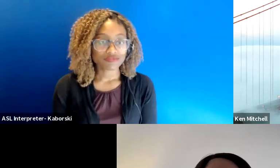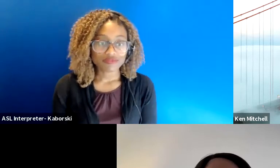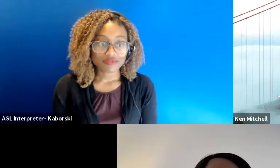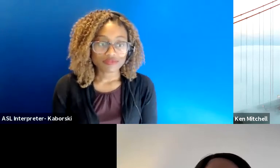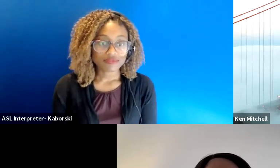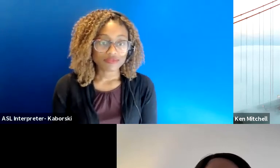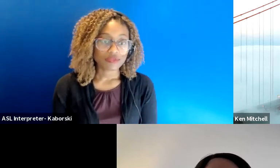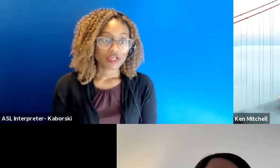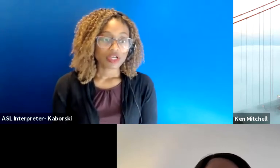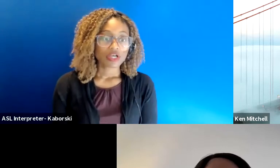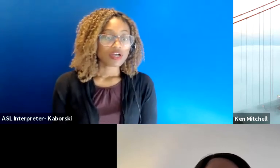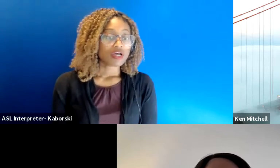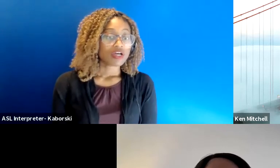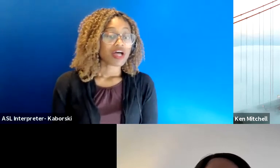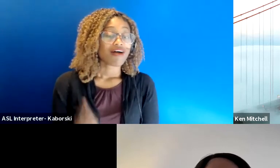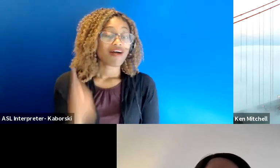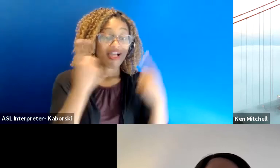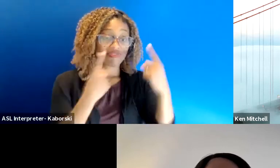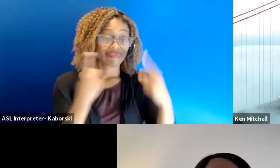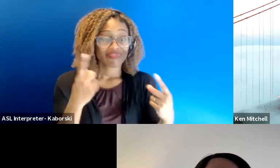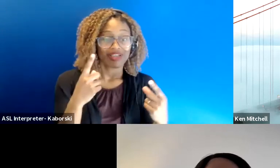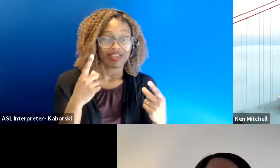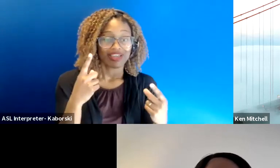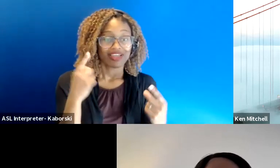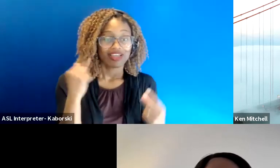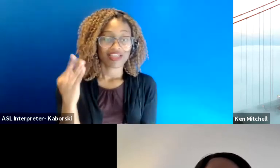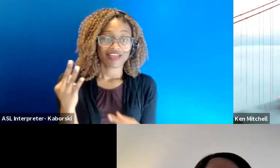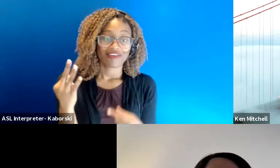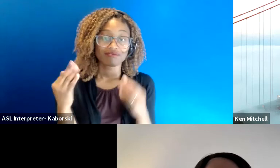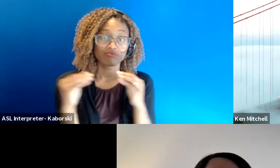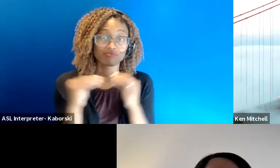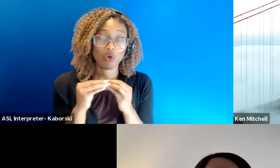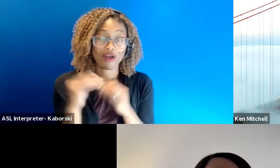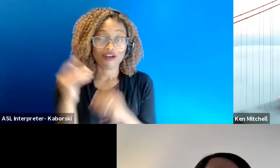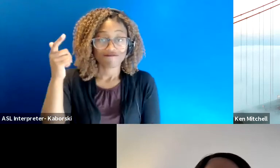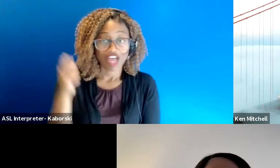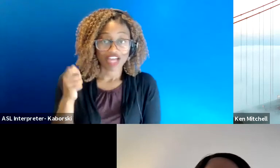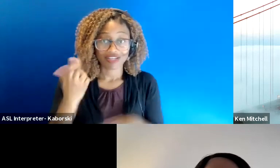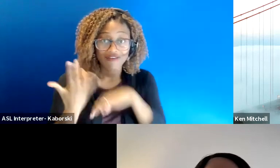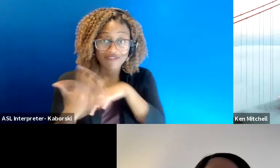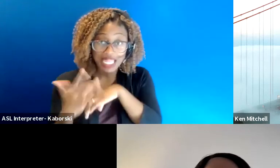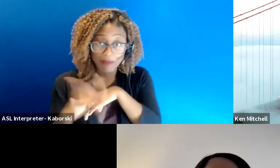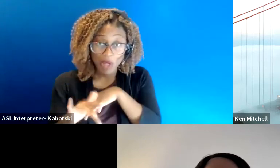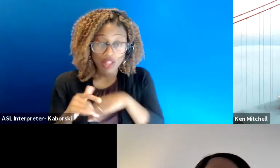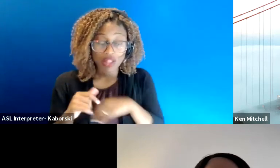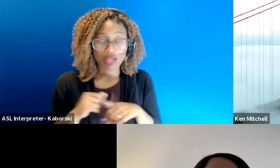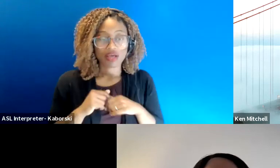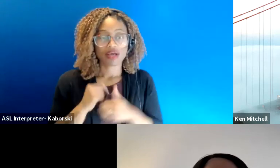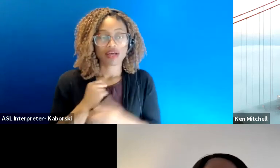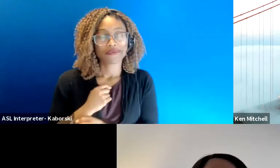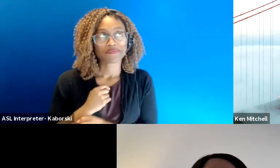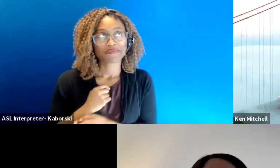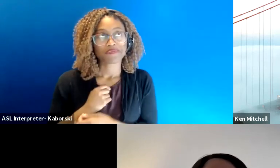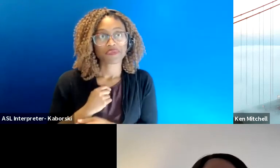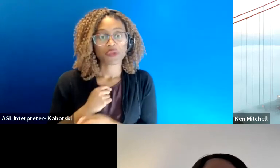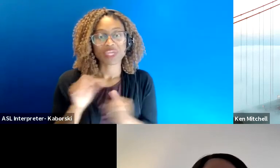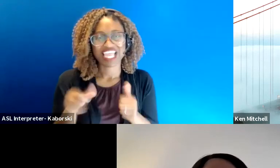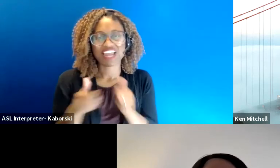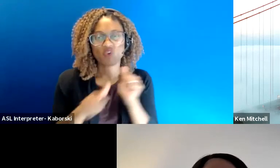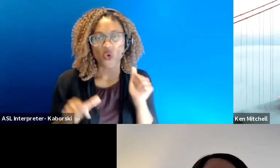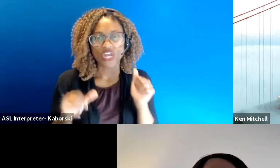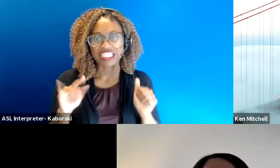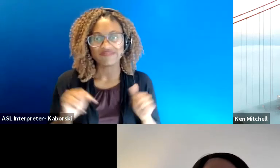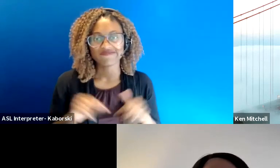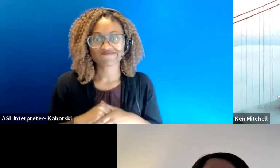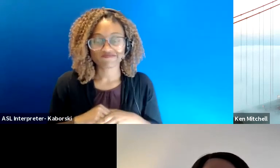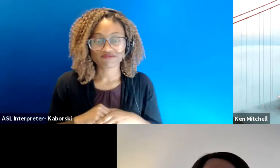So I think if there was more funding available, it could have been avoided, because what